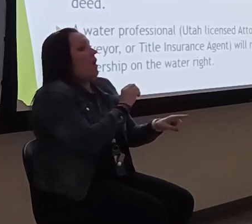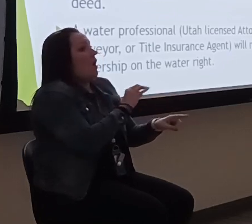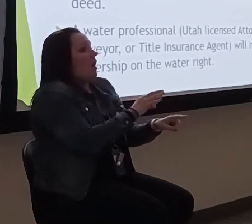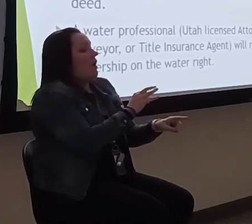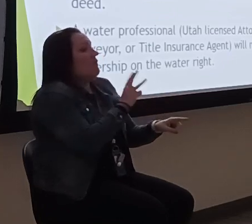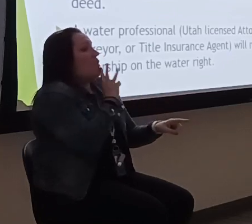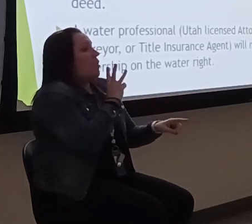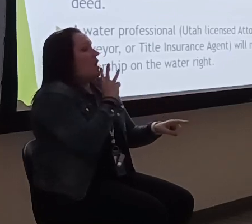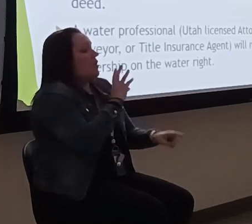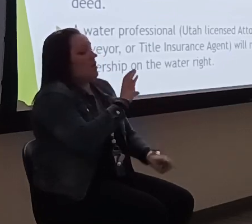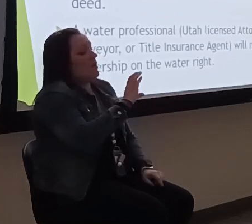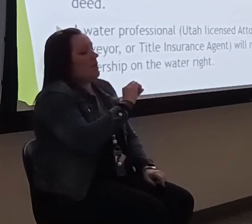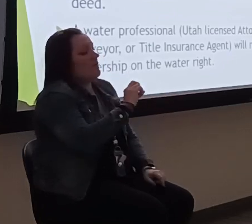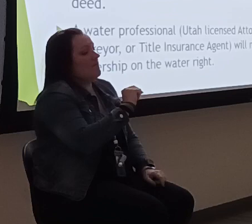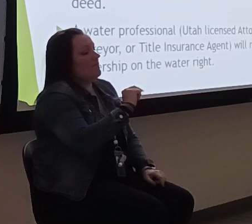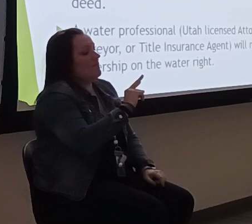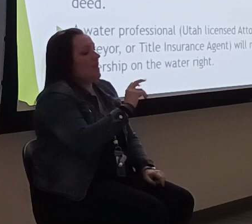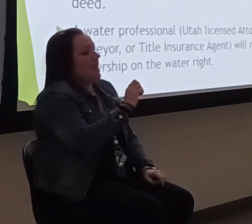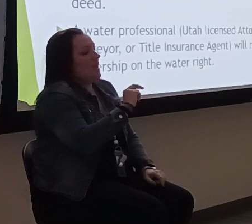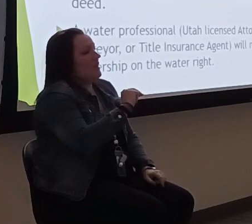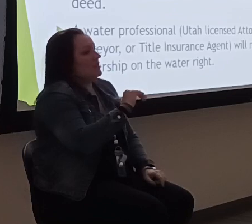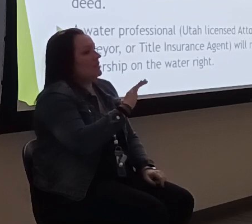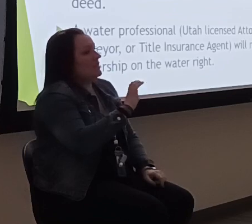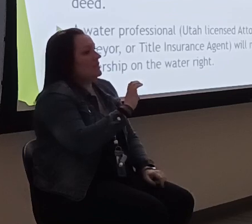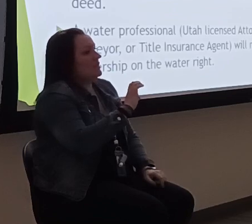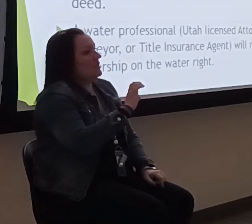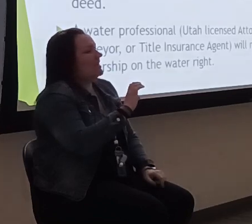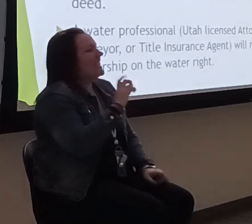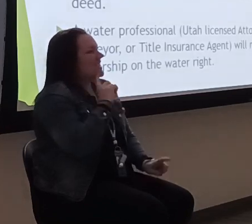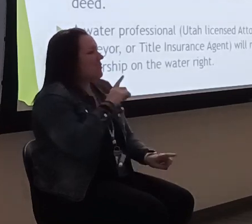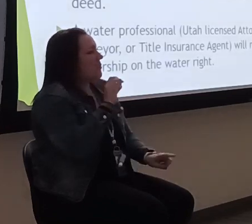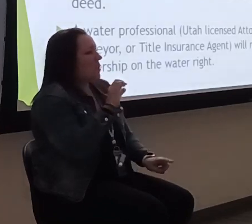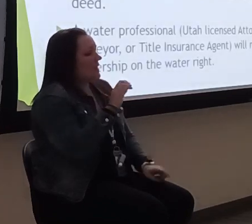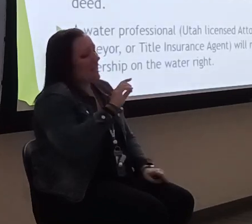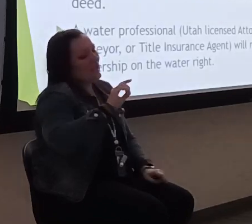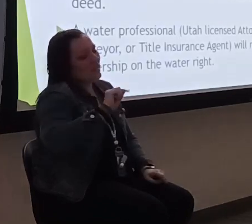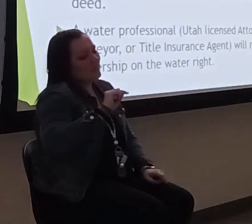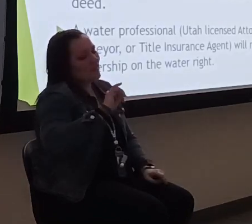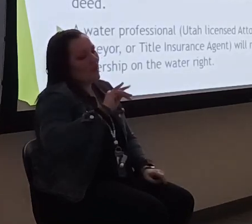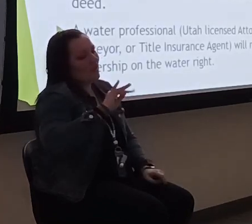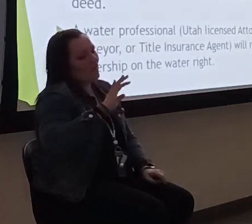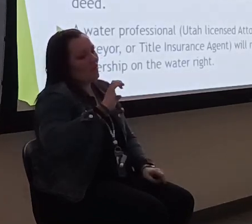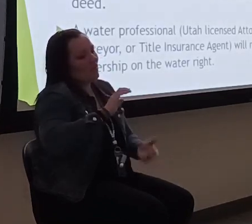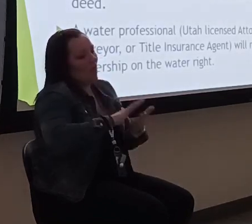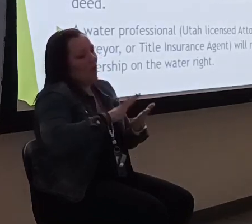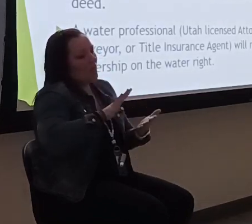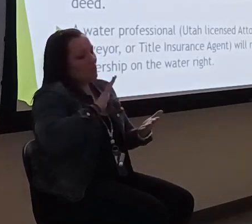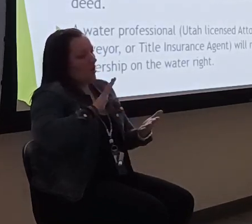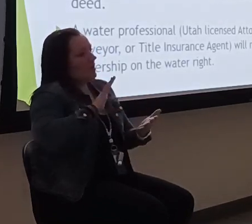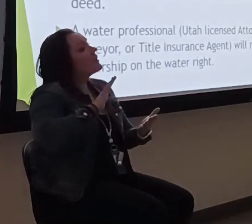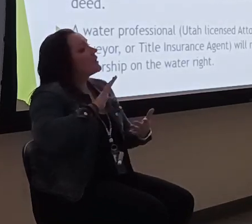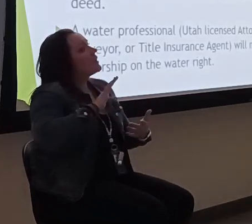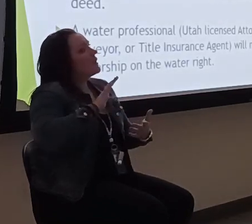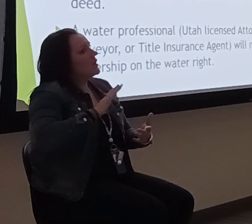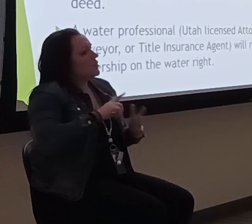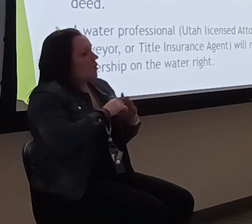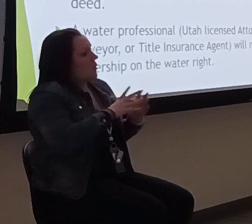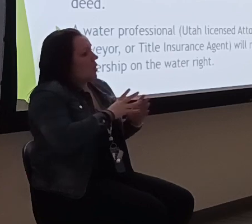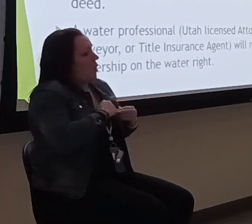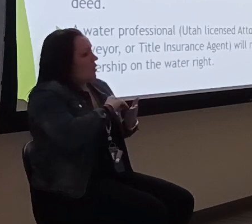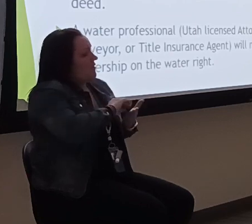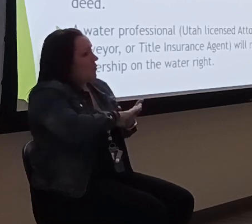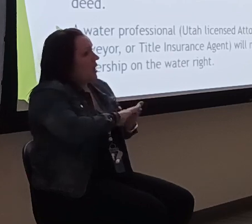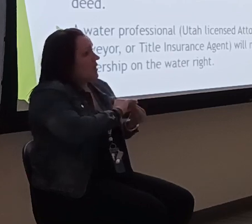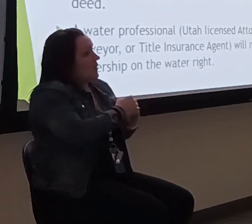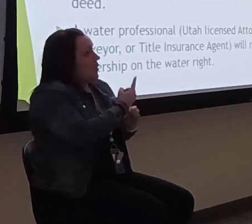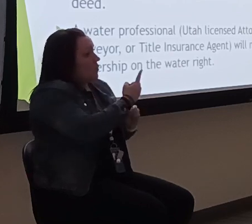right conveyance. This report is kind of like a title abstract. It'll start with the owner of record, owner number 1,